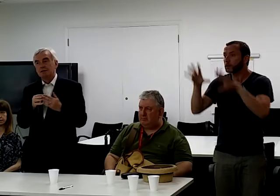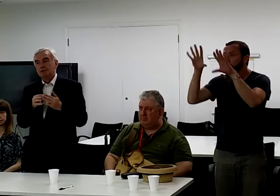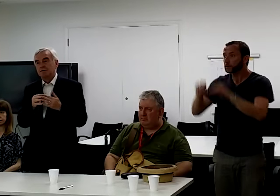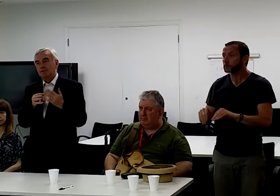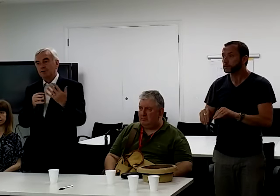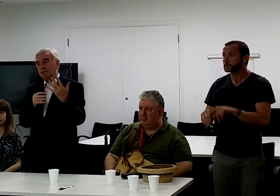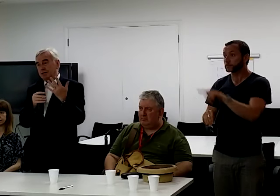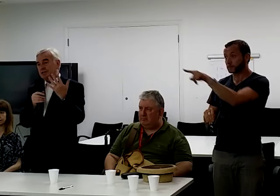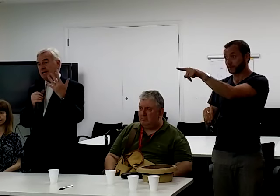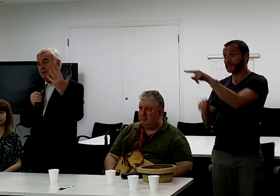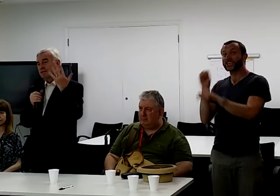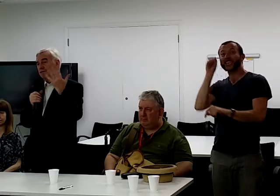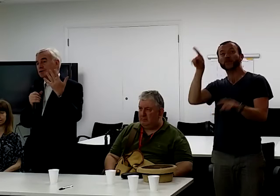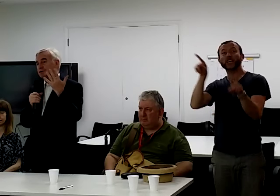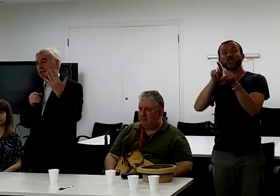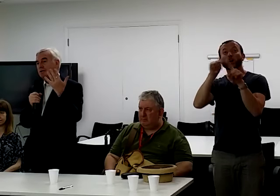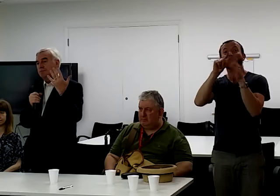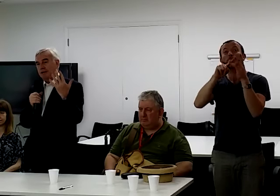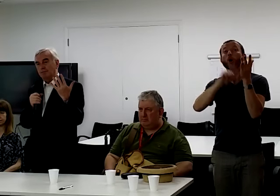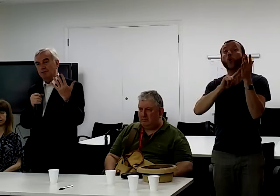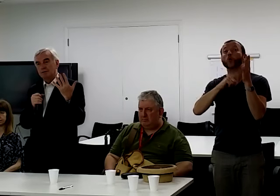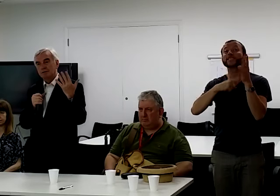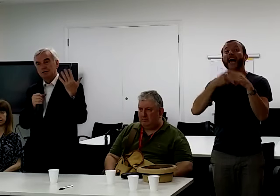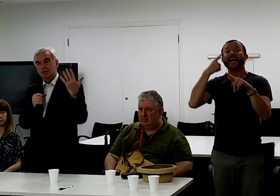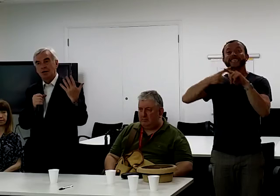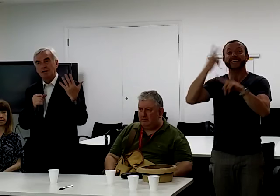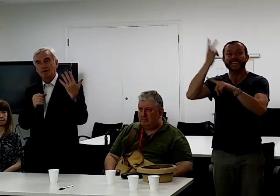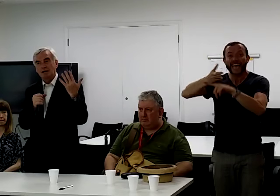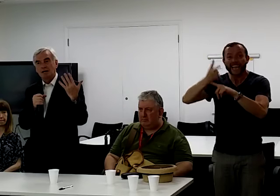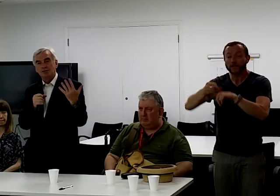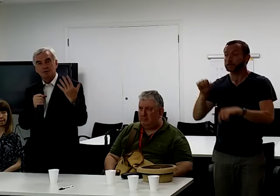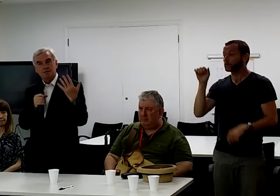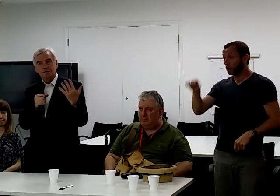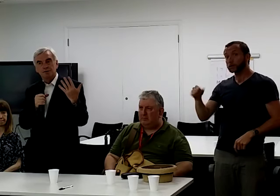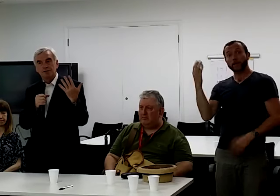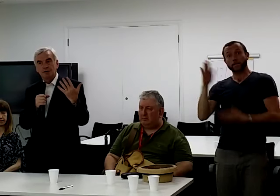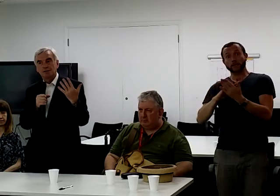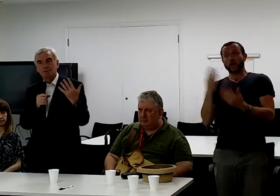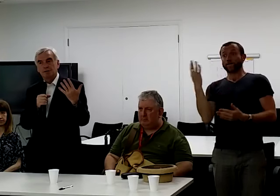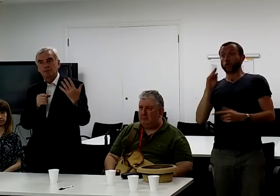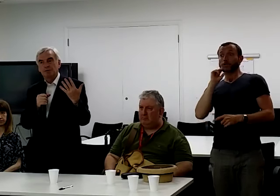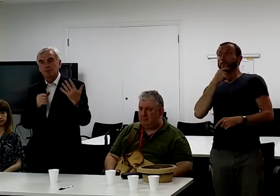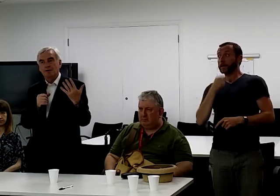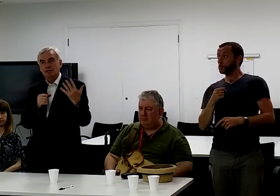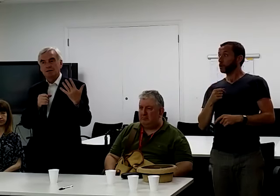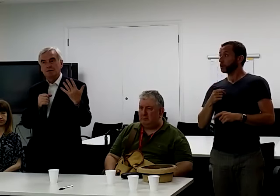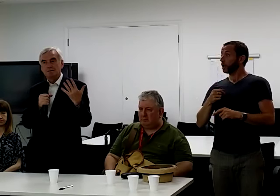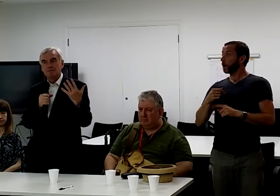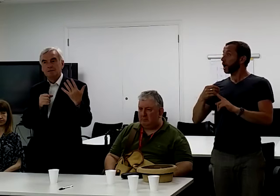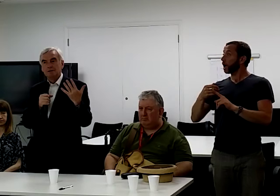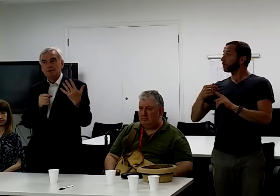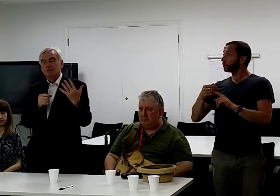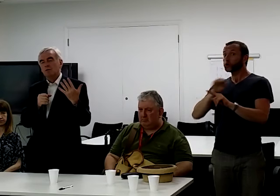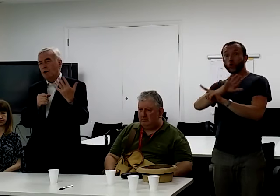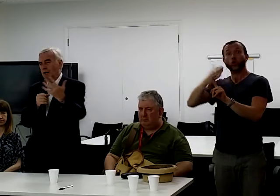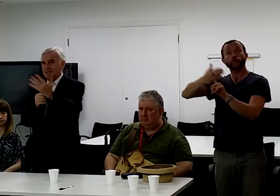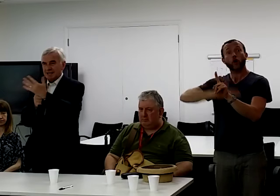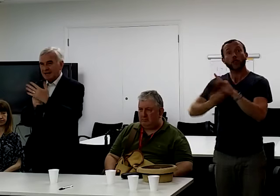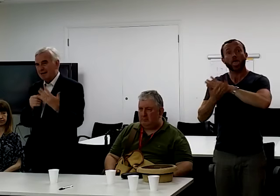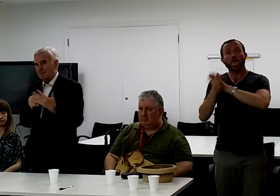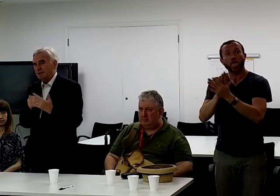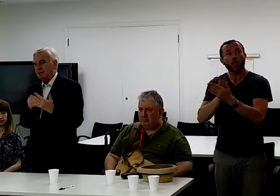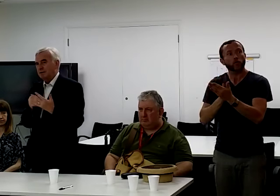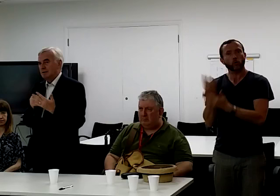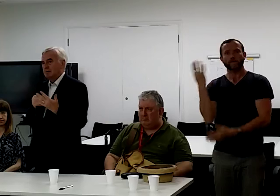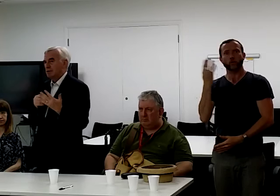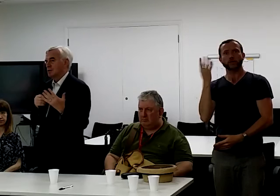a poll tax. 14 people denying 140,000 people the right to vote. Why